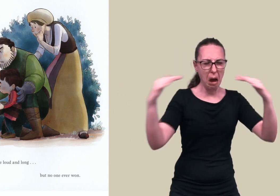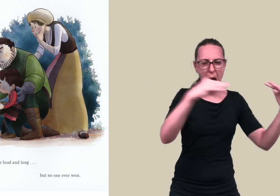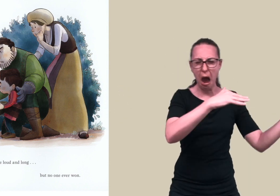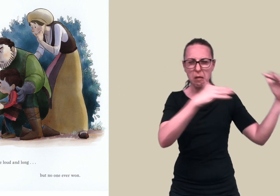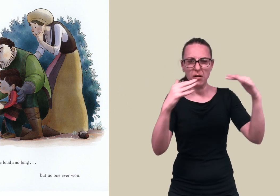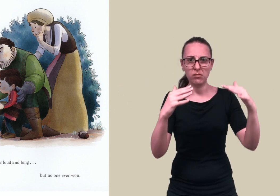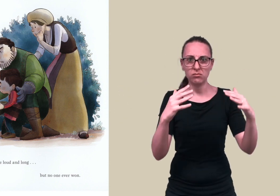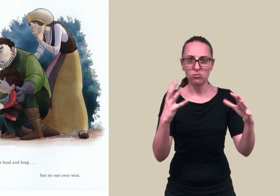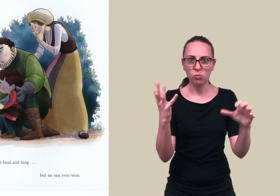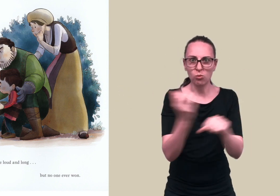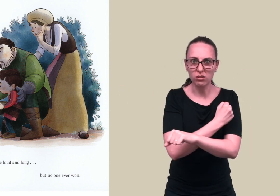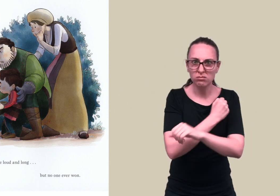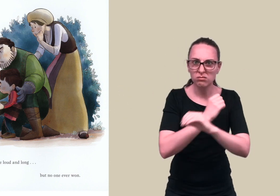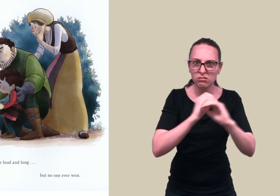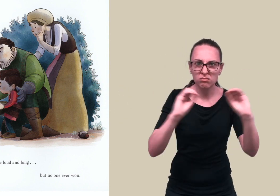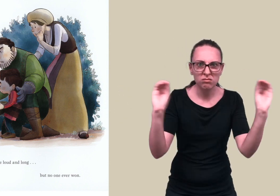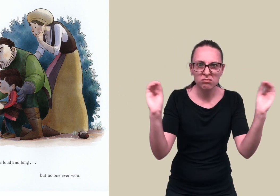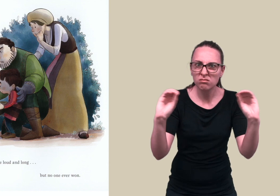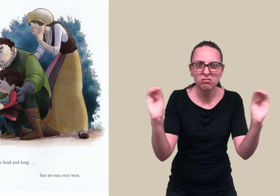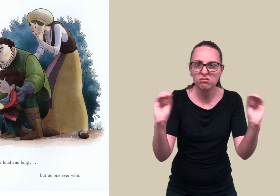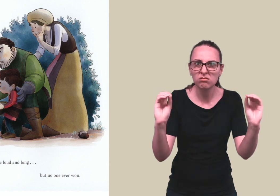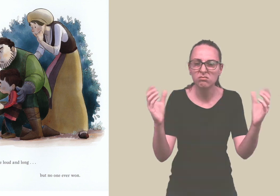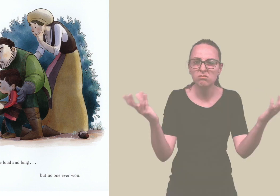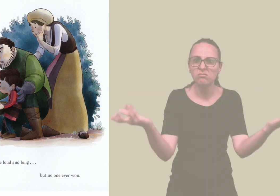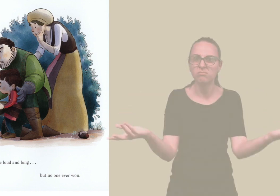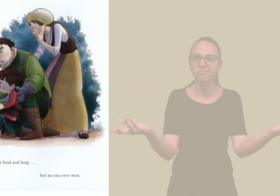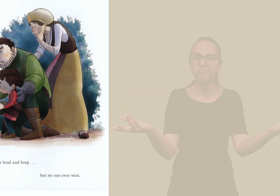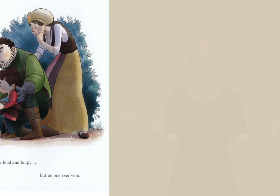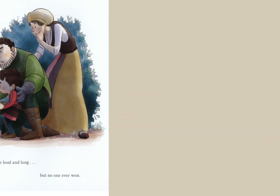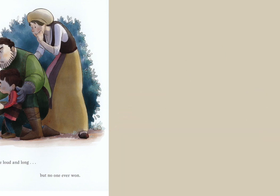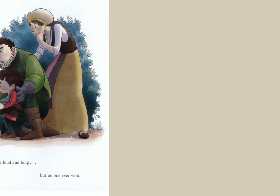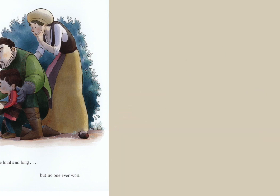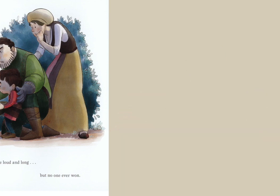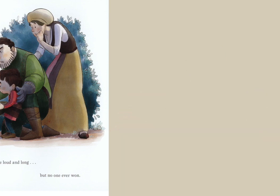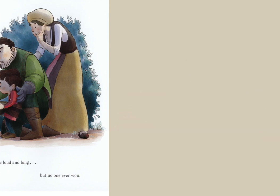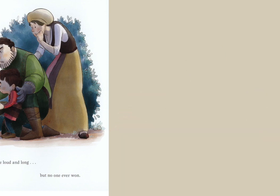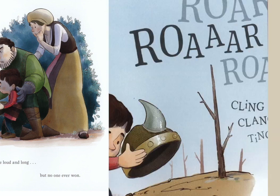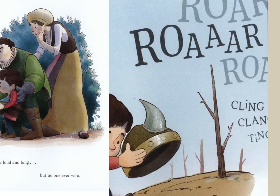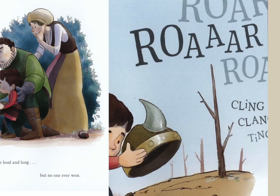The battles were loud and long, but no one ever won.